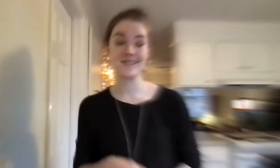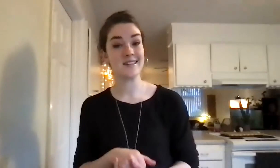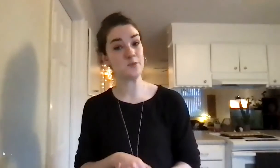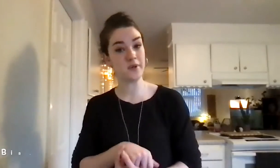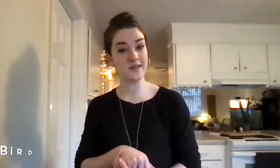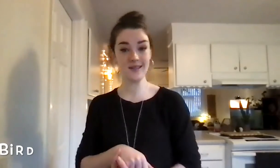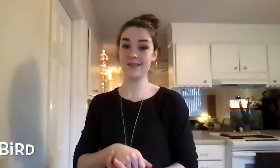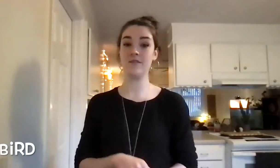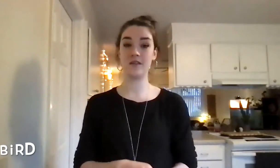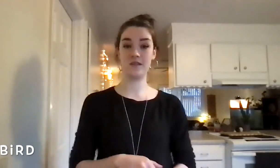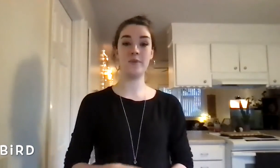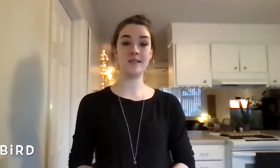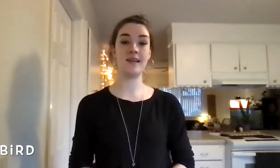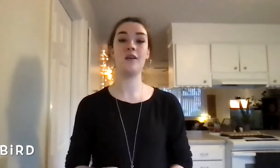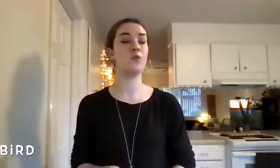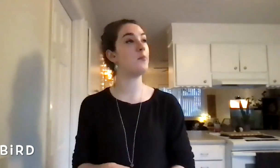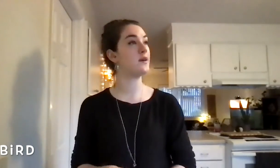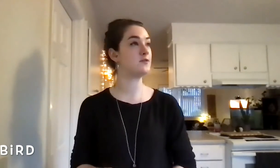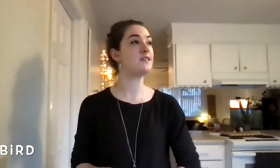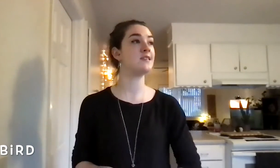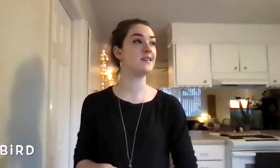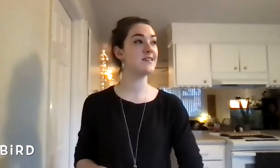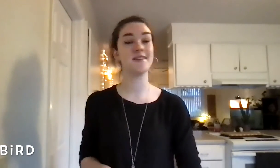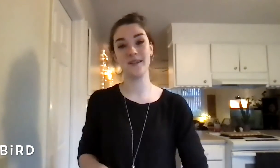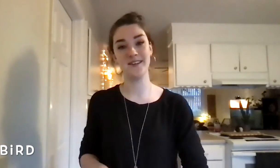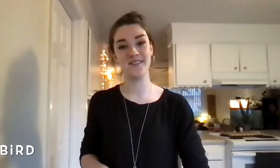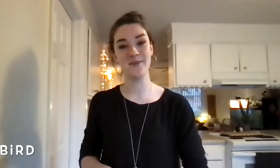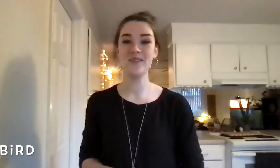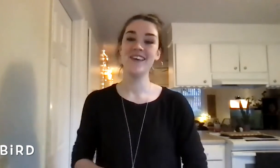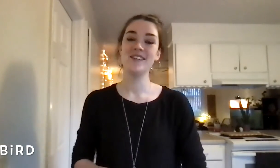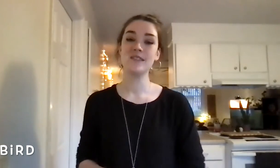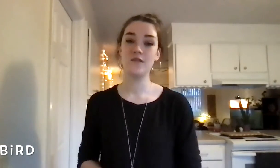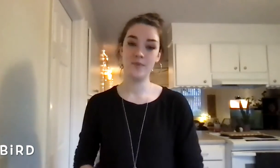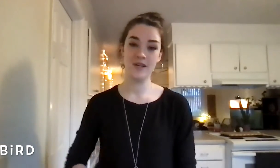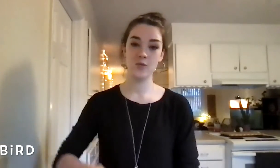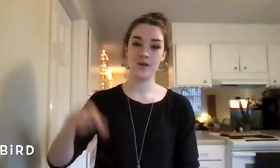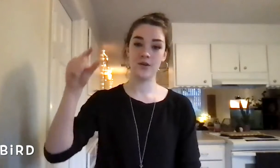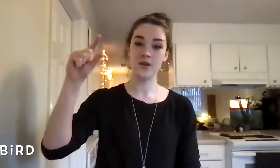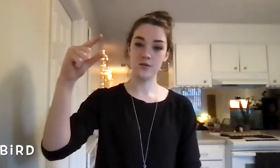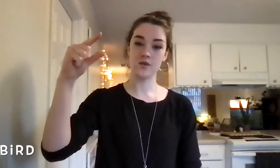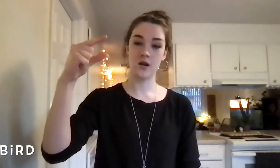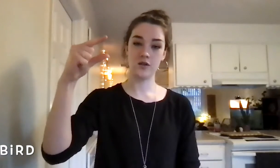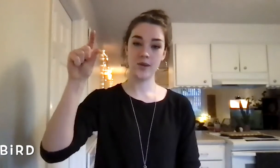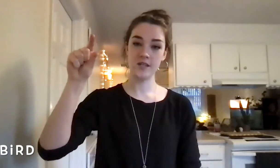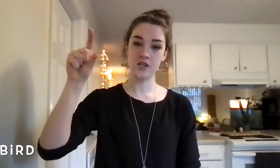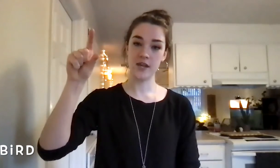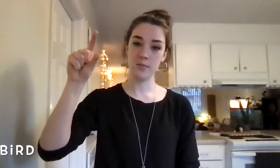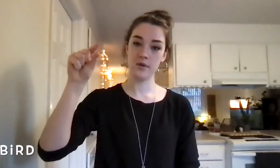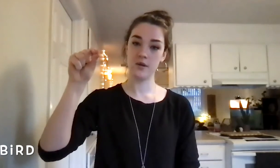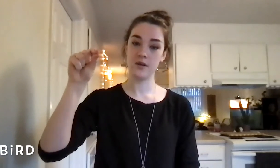is bird. I've definitely been seeing a lot more birds recently, so that's been lovely. So for bird, we are going to use our 20 shape that